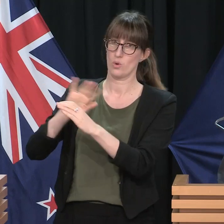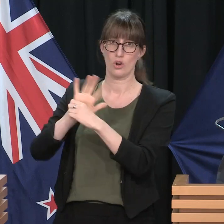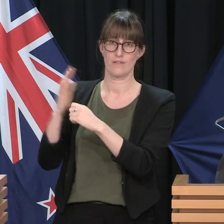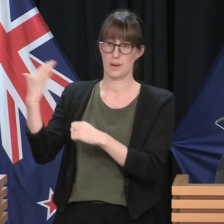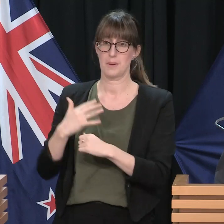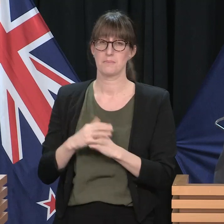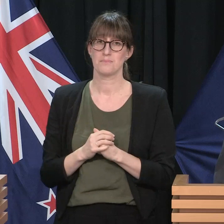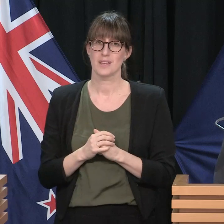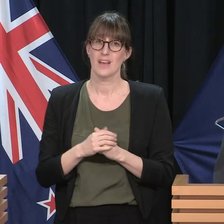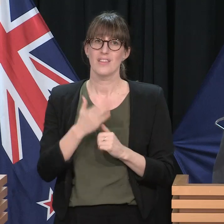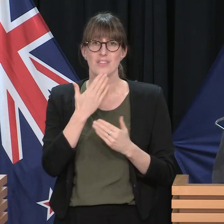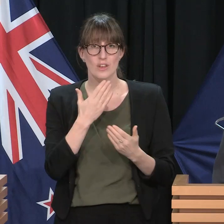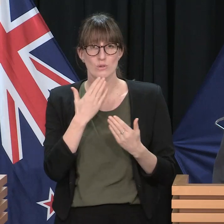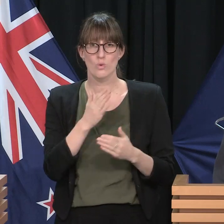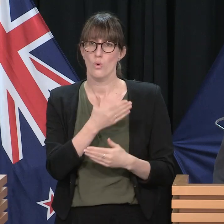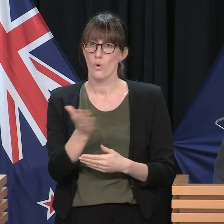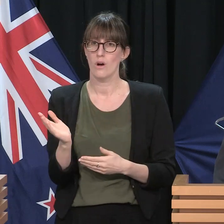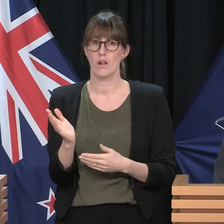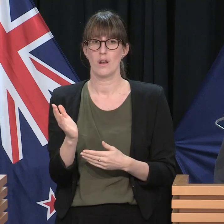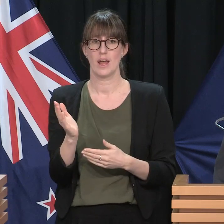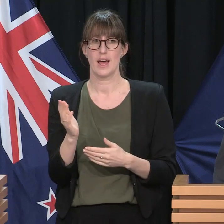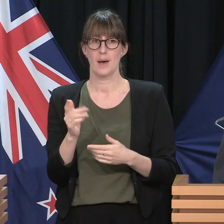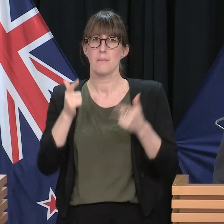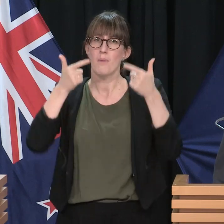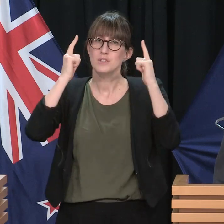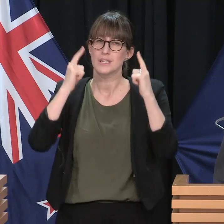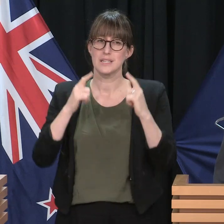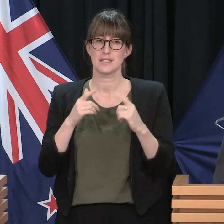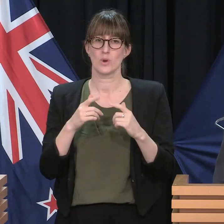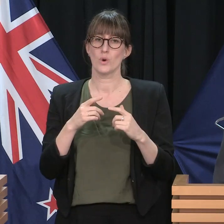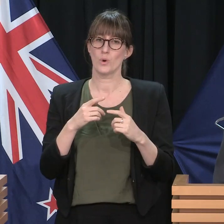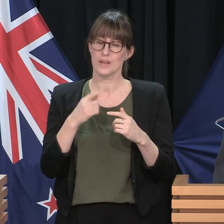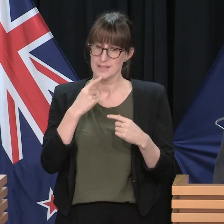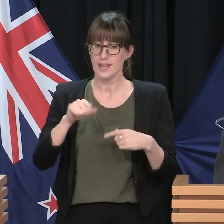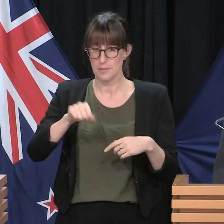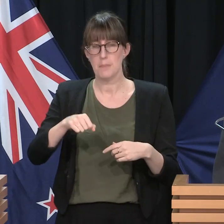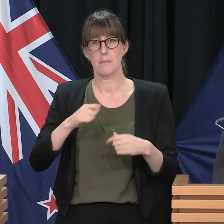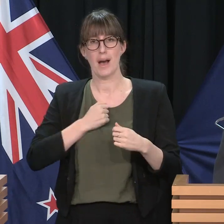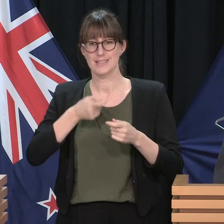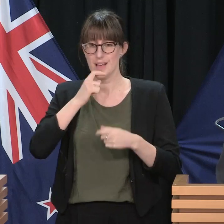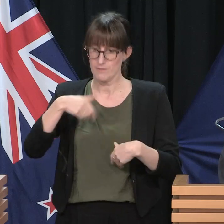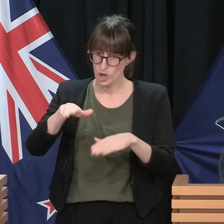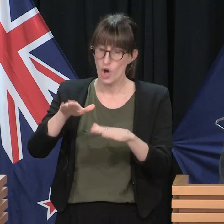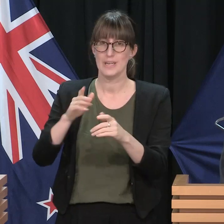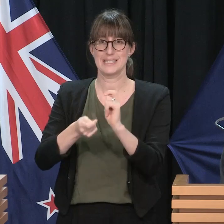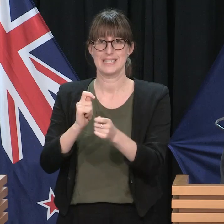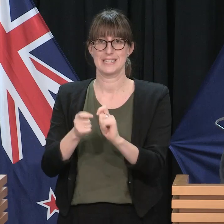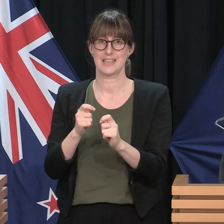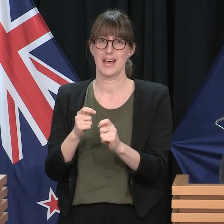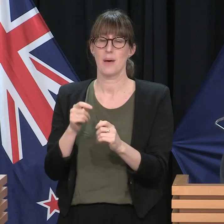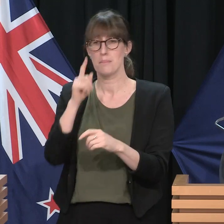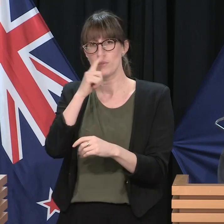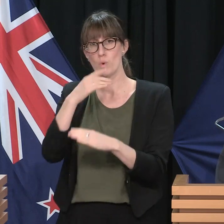who are making their staff available for that testing, and to those who are working at the border for being part of that very important surveillance